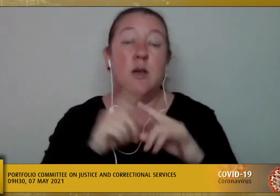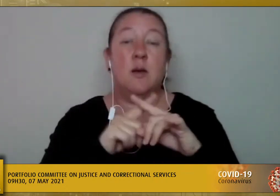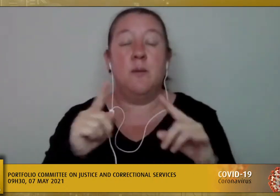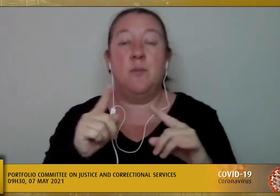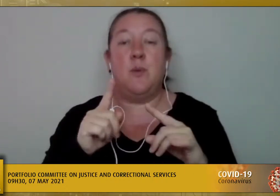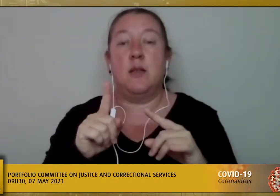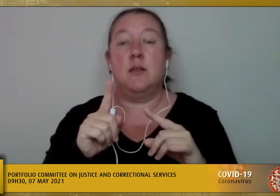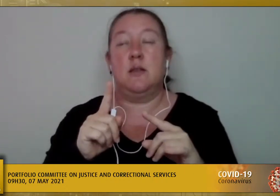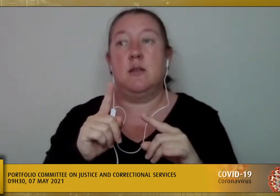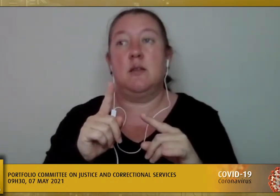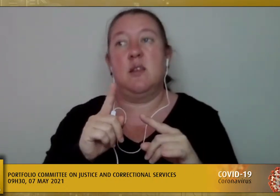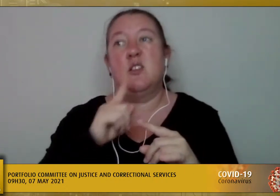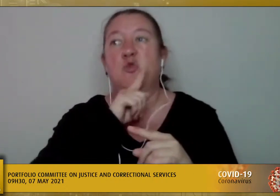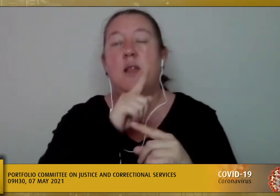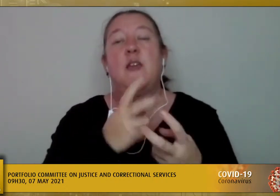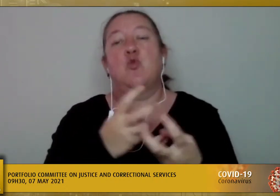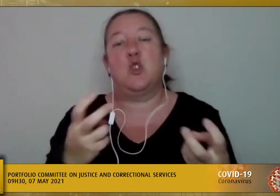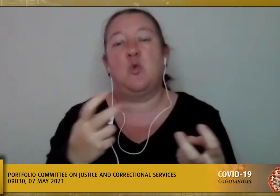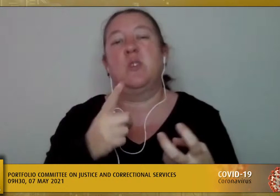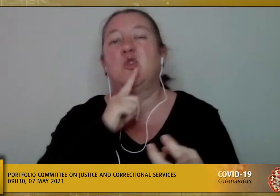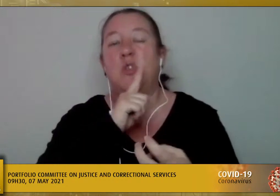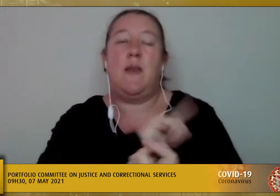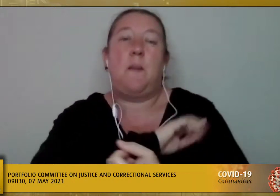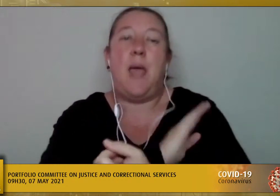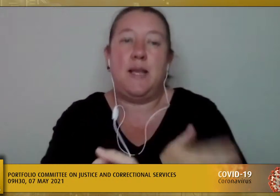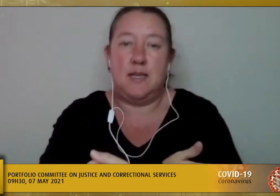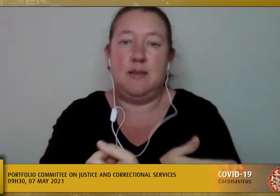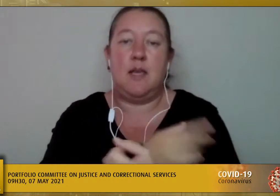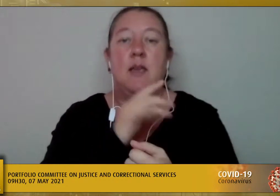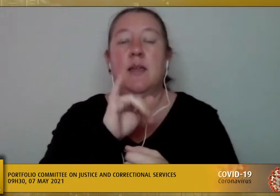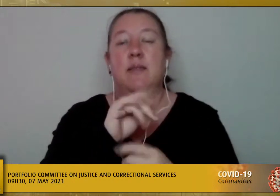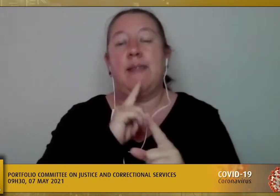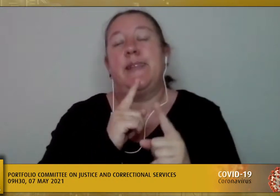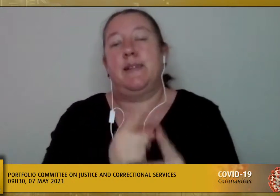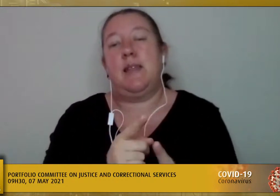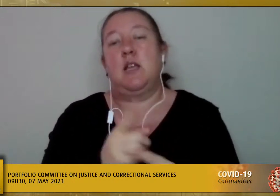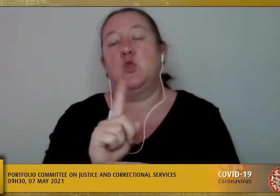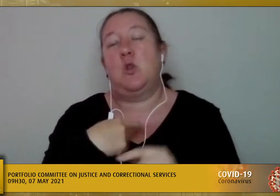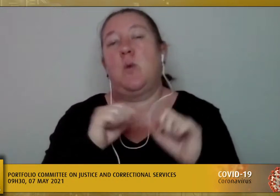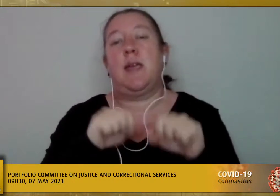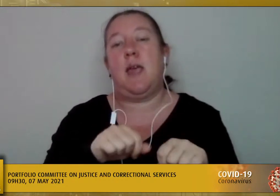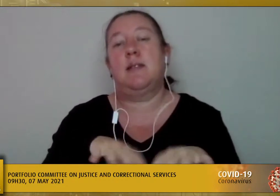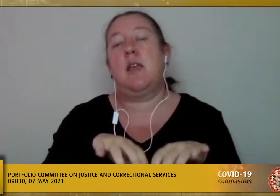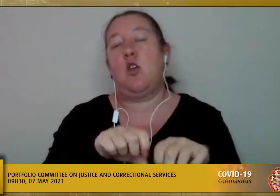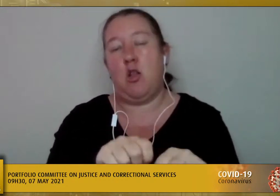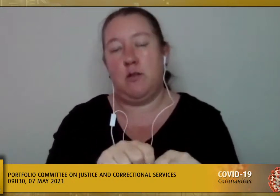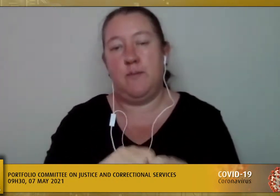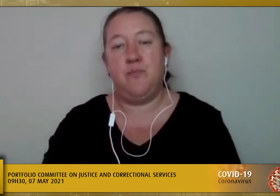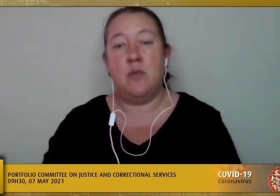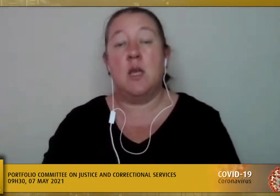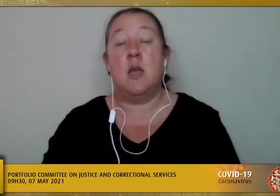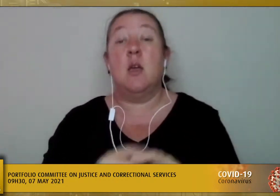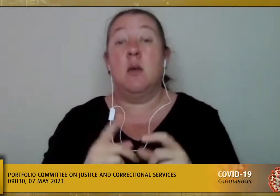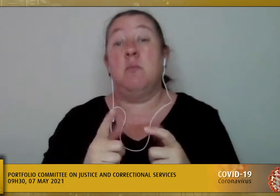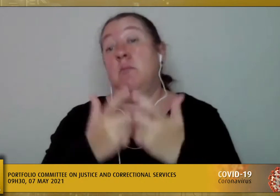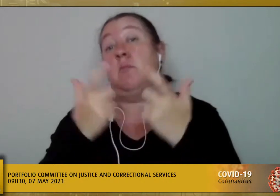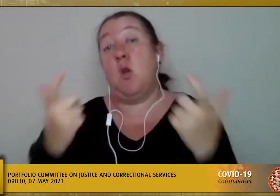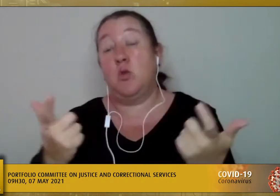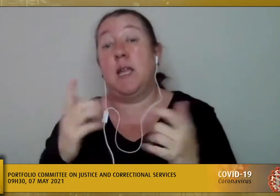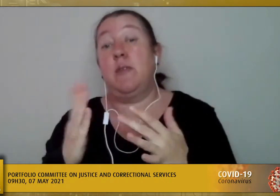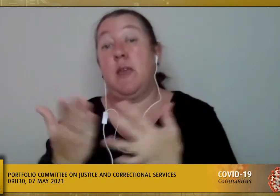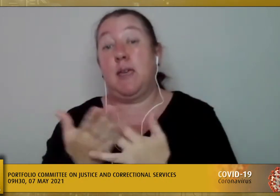really resources it's really capacity that dictates what what we can take on and by and large the